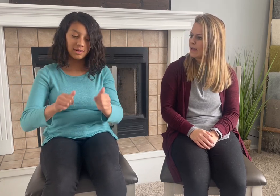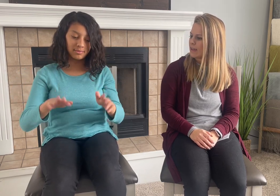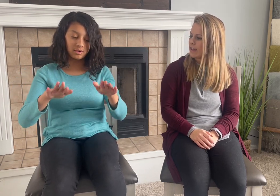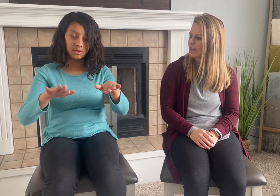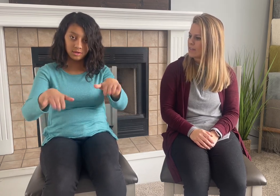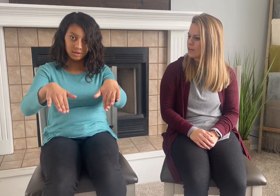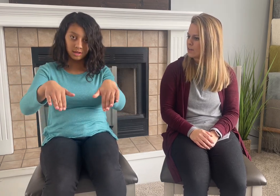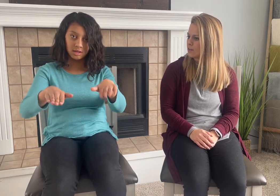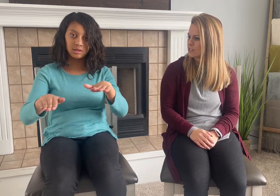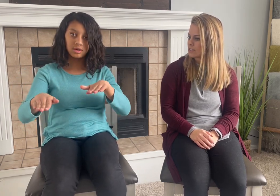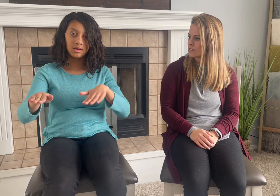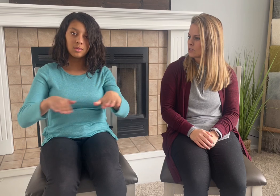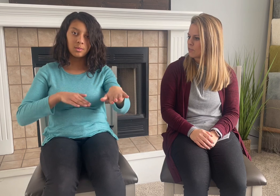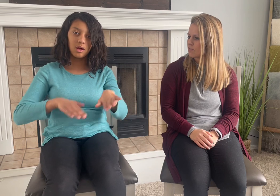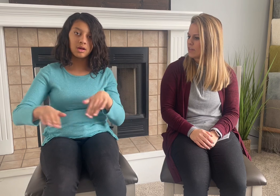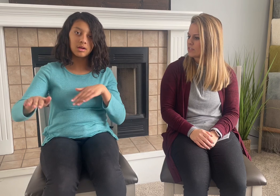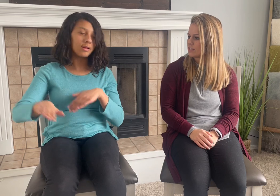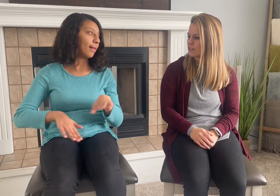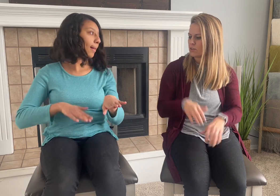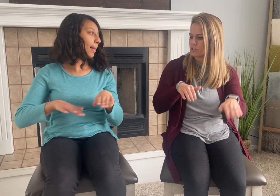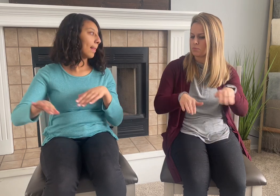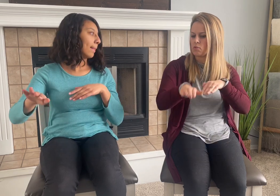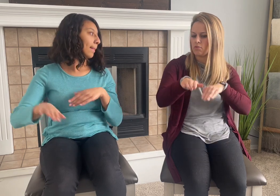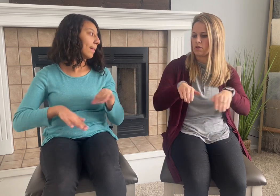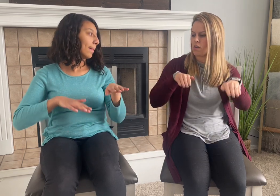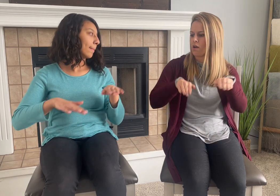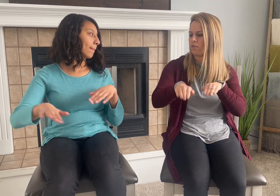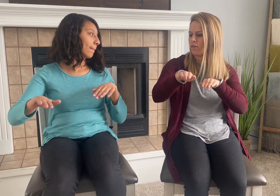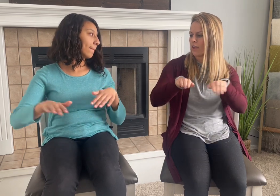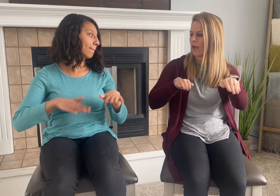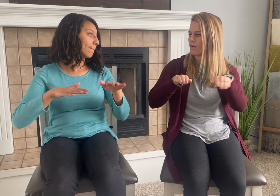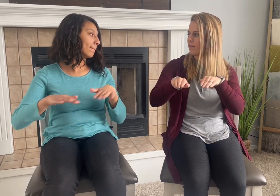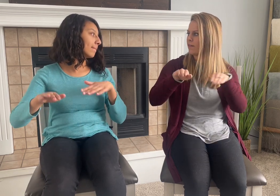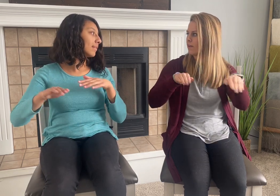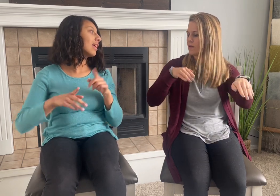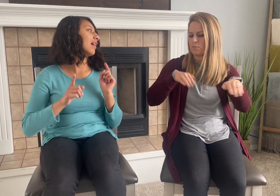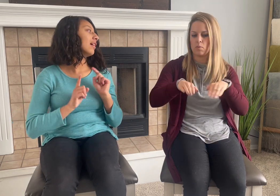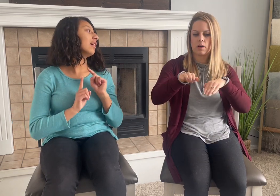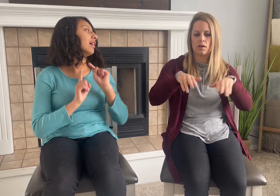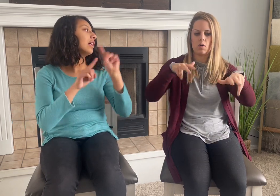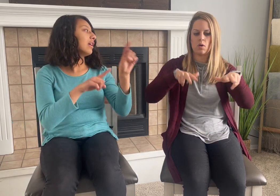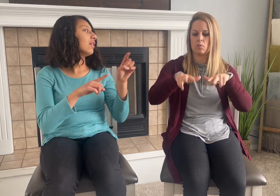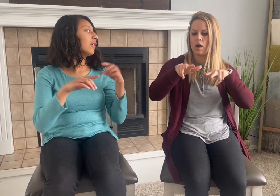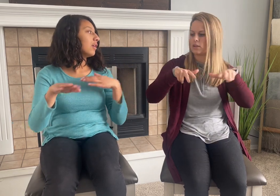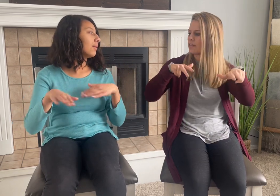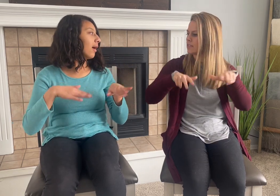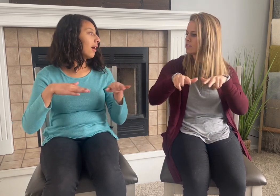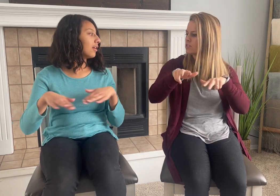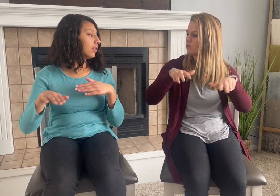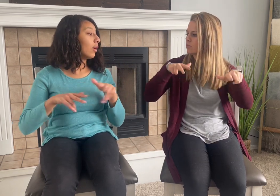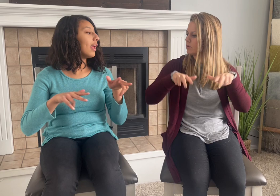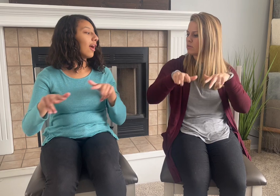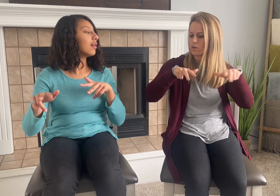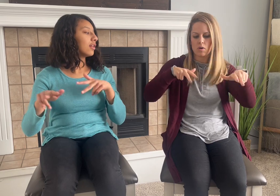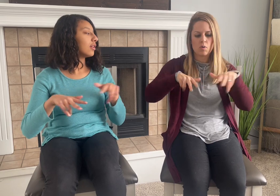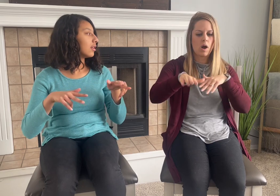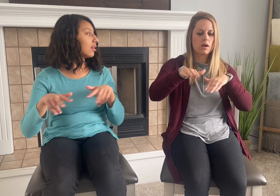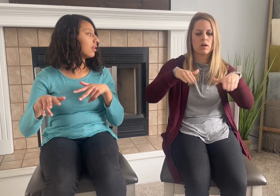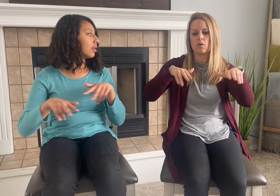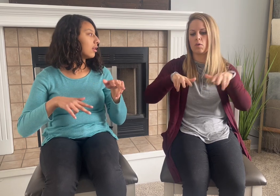And then this is your feet. They're just moving along. Yeah. Walk or walk like this too. Walk or